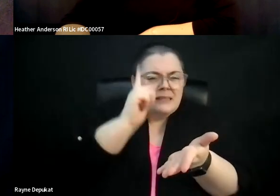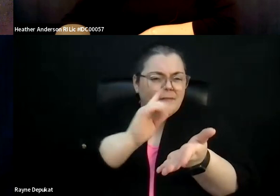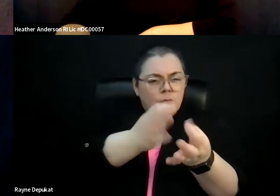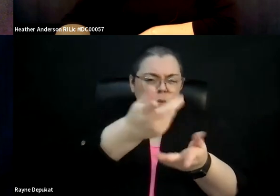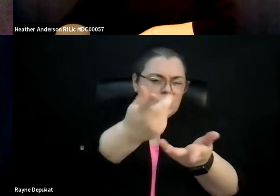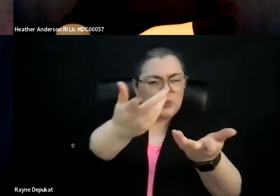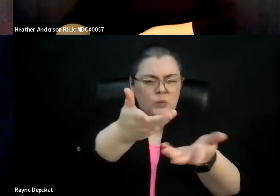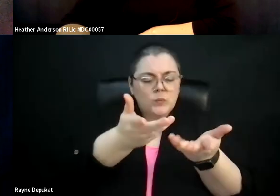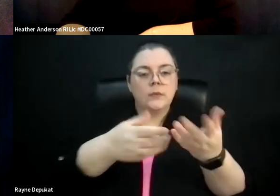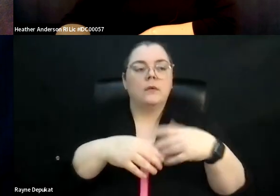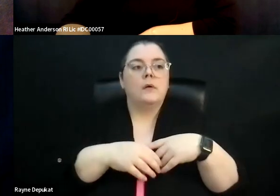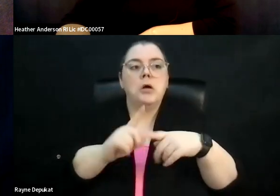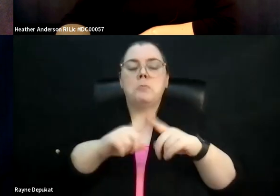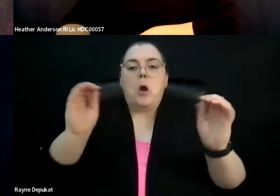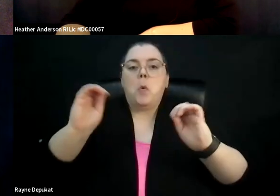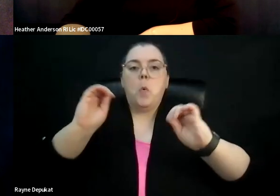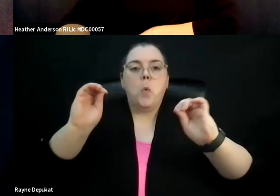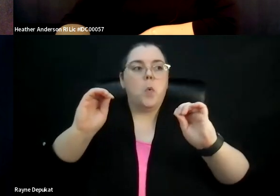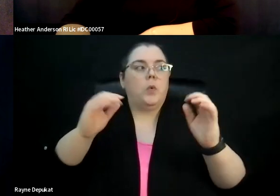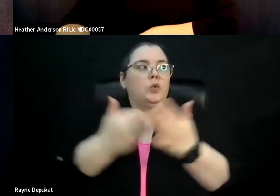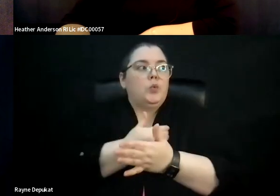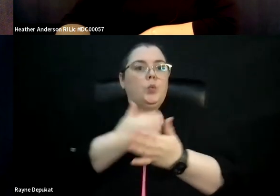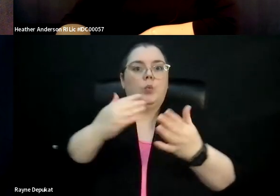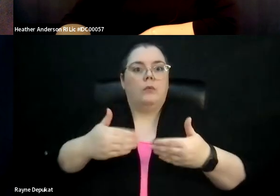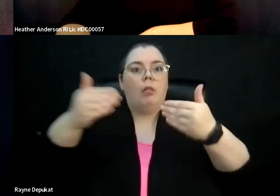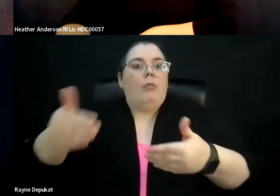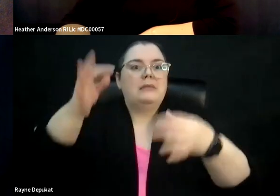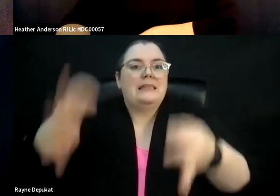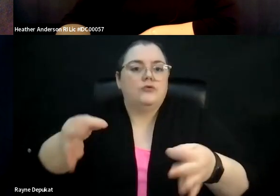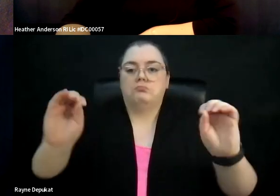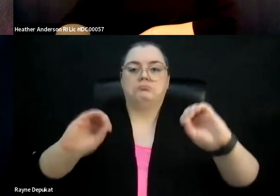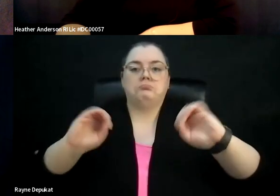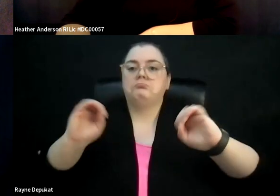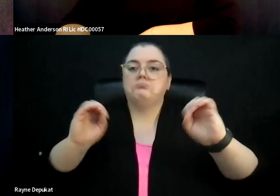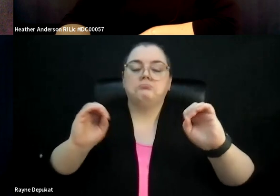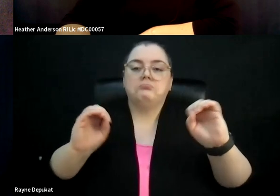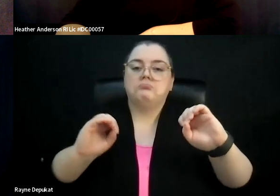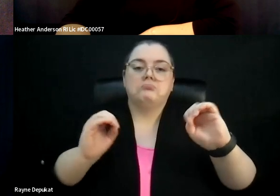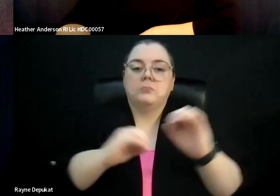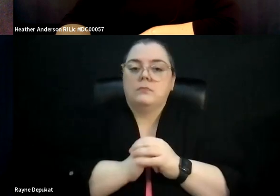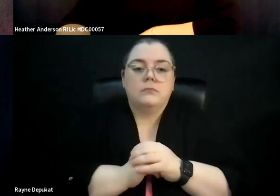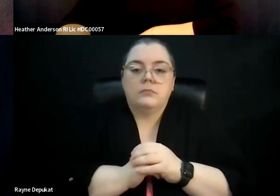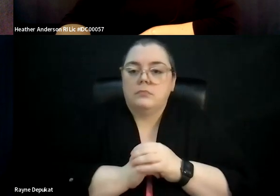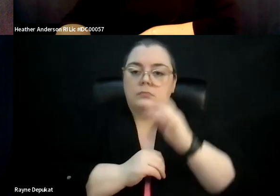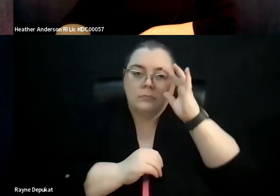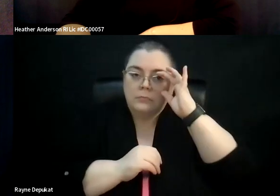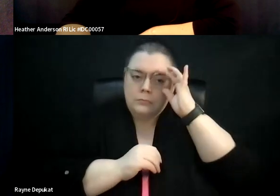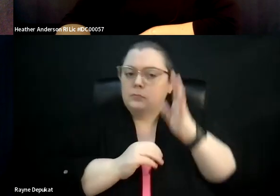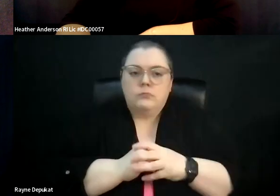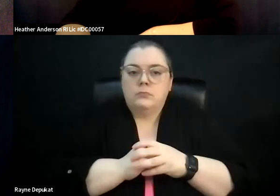know, consulting with them, what do you think, and taking any feedback. But there was no new decision to add to the interpreting team. That was not